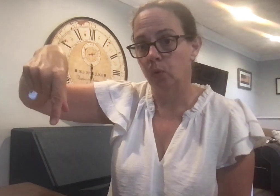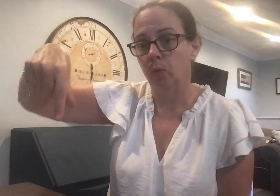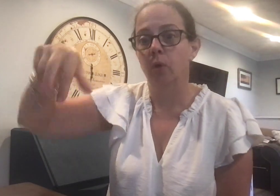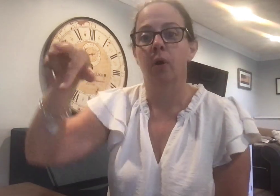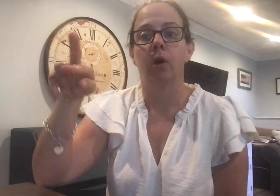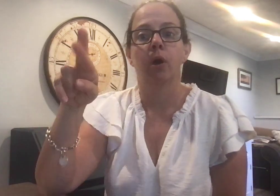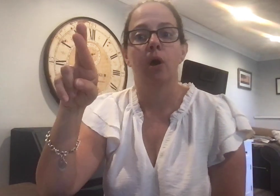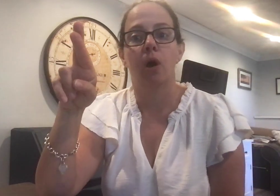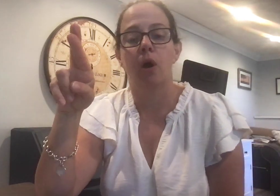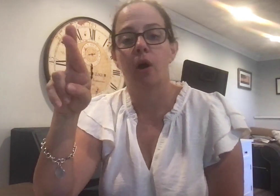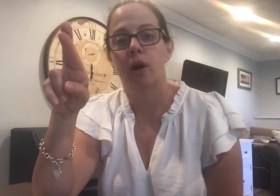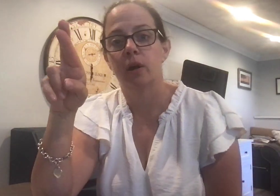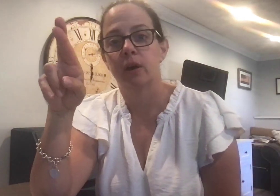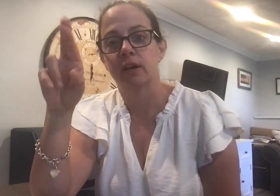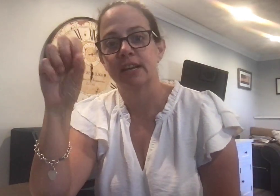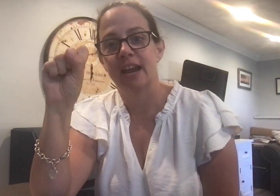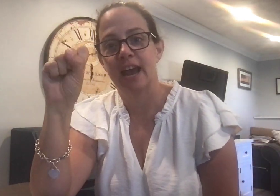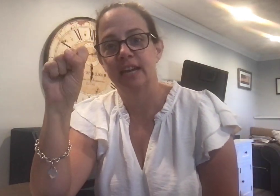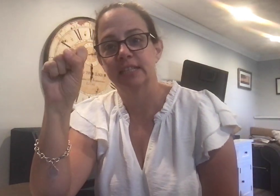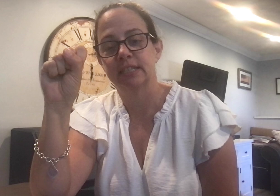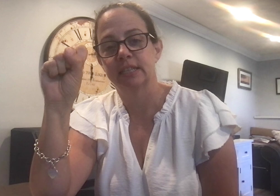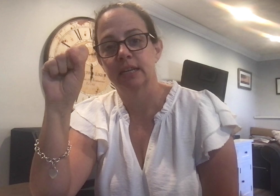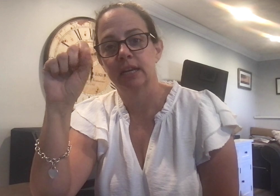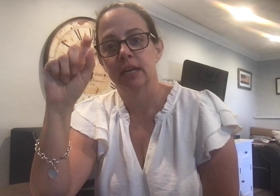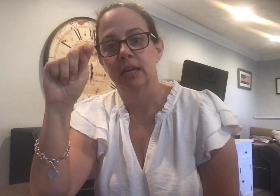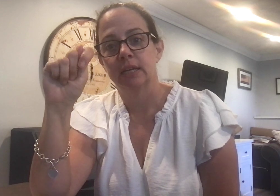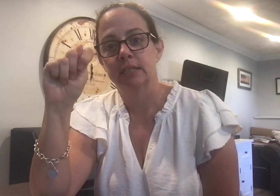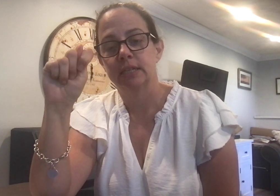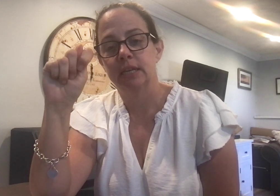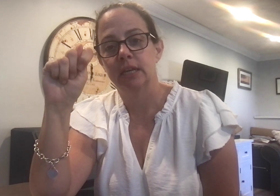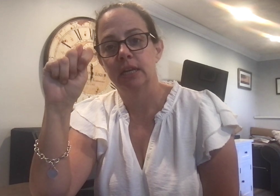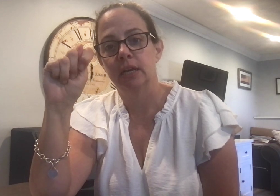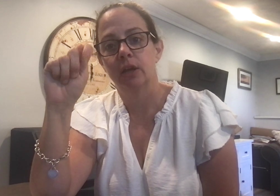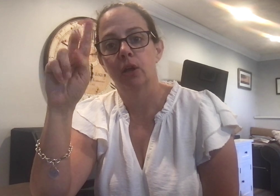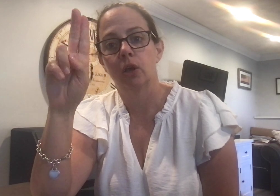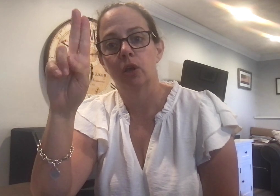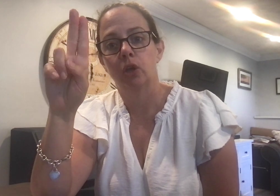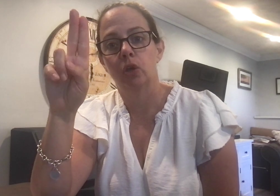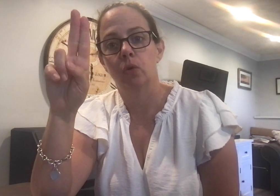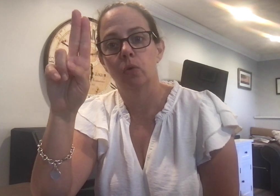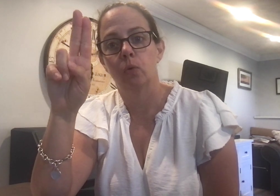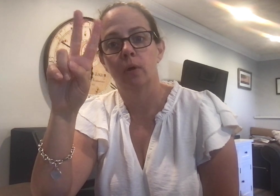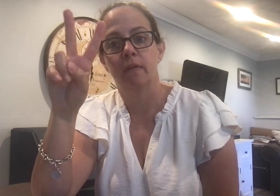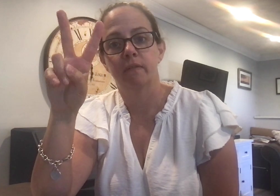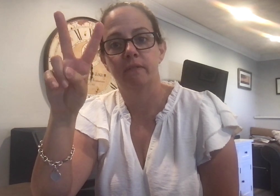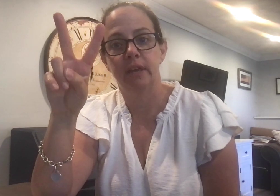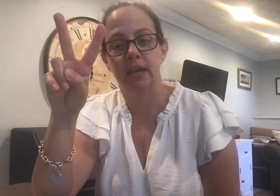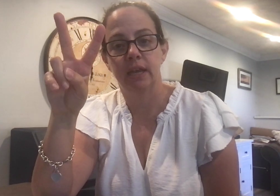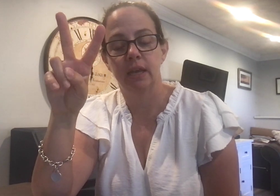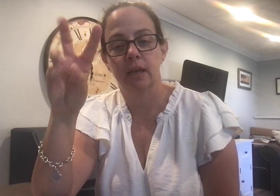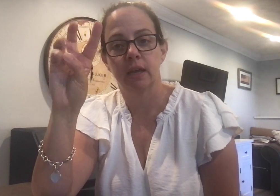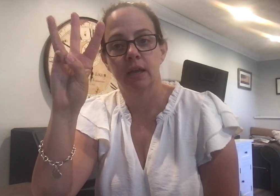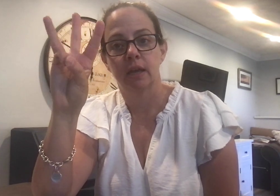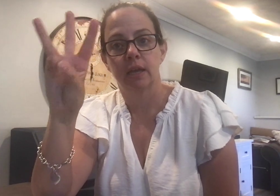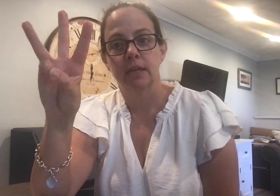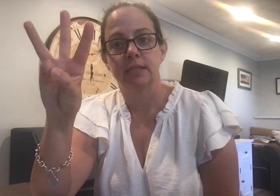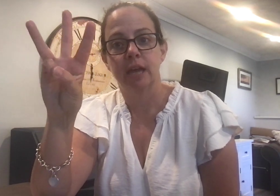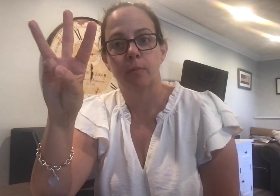Q, R, S, T, U, V,